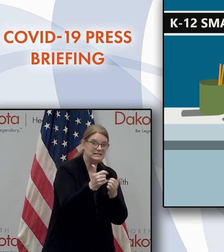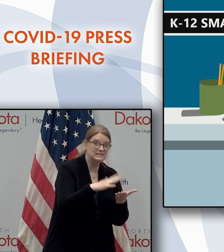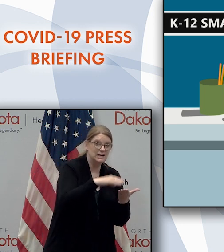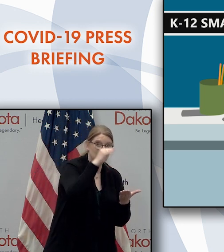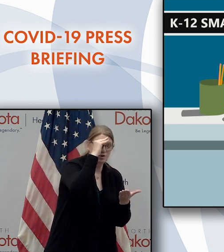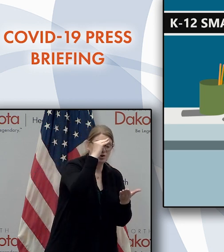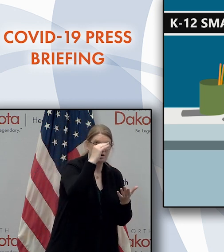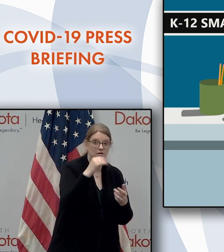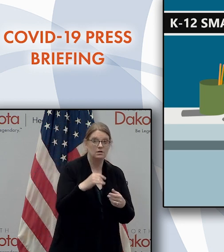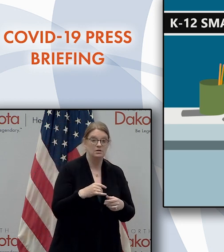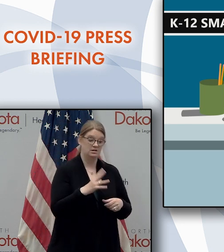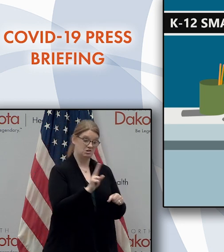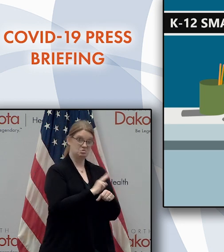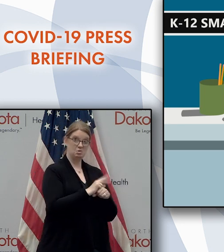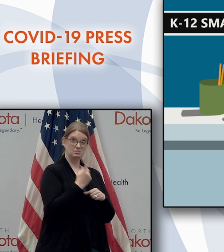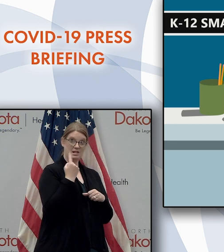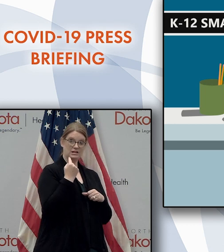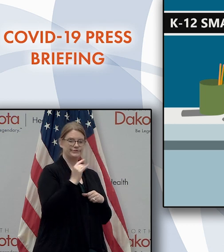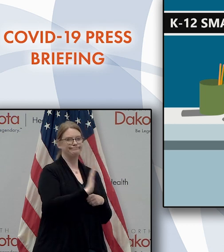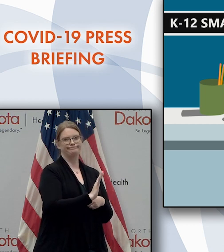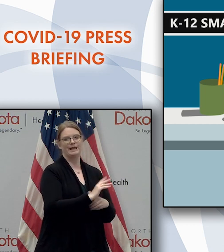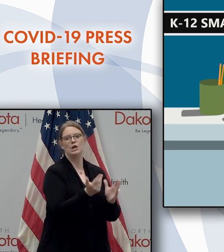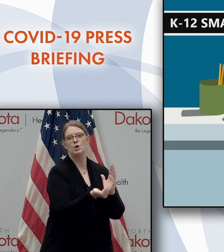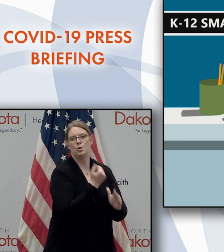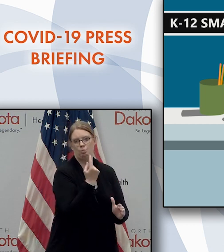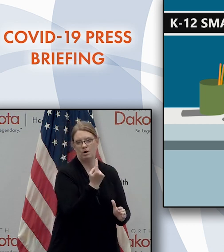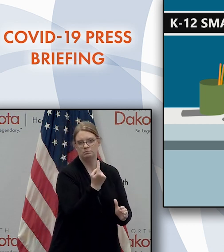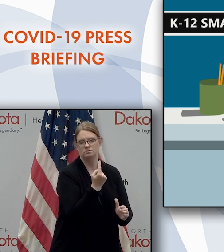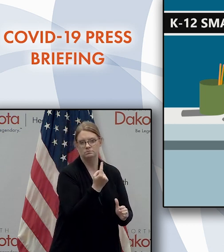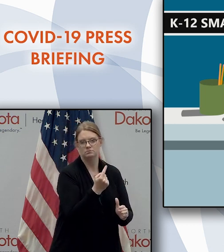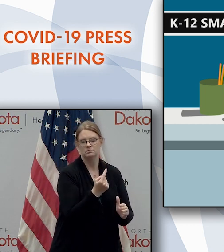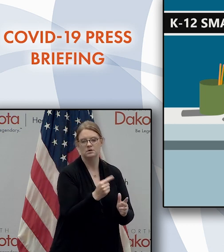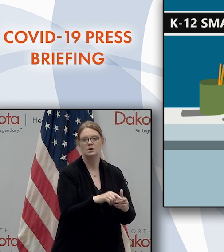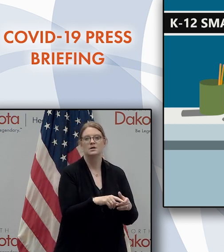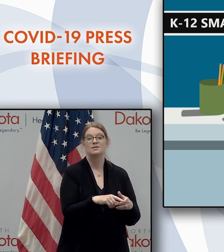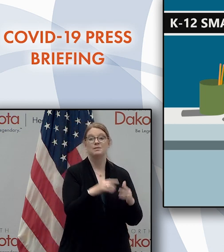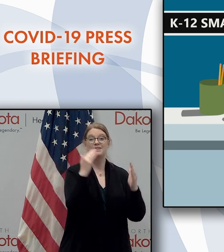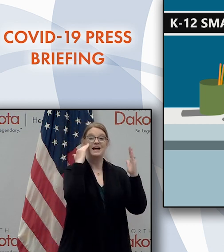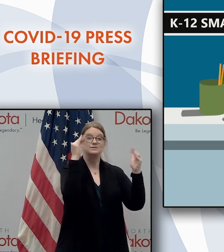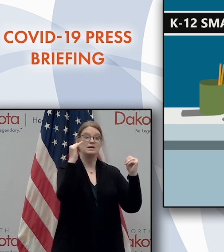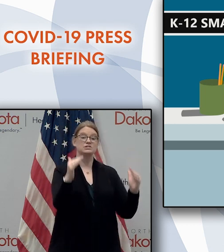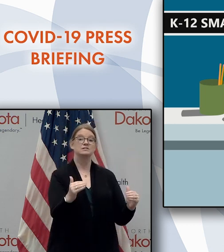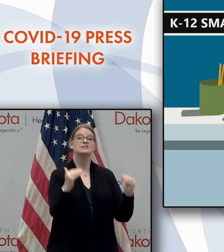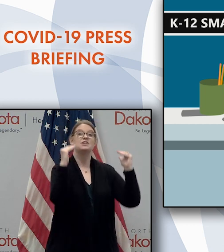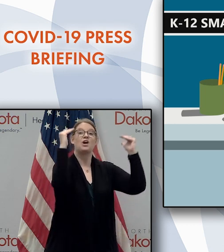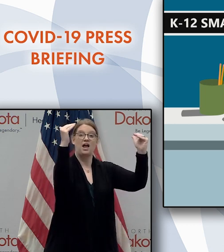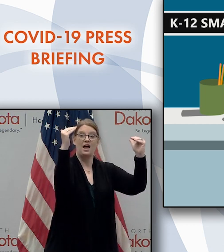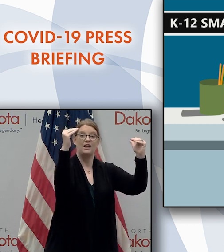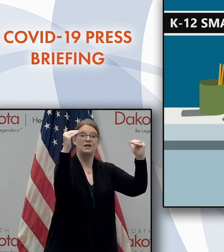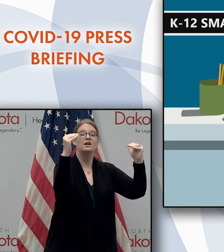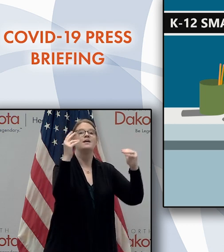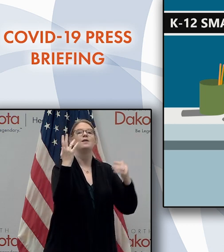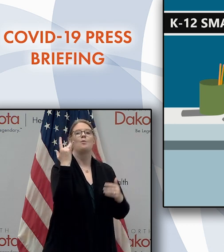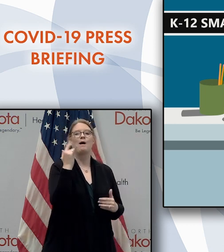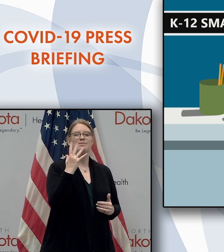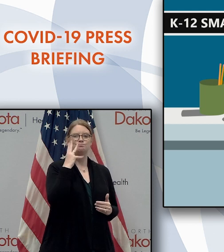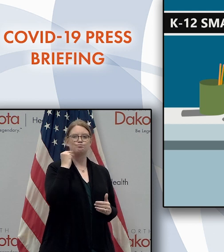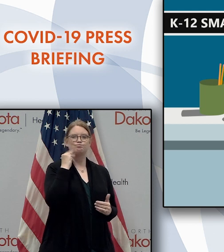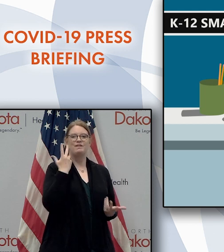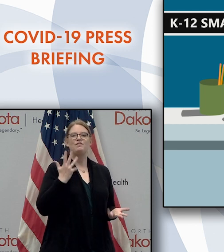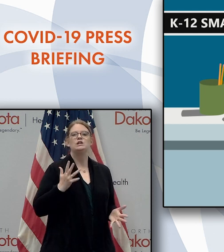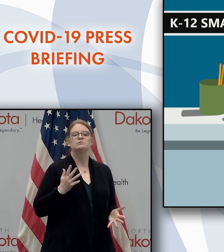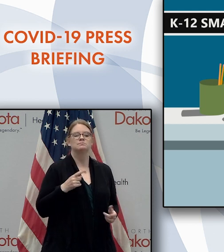updated version of the one they used last spring. But the expectations for these plans are higher because of all the learning, and they should